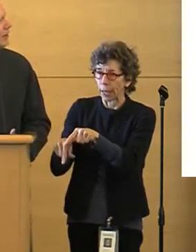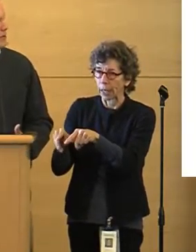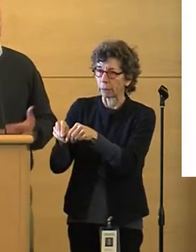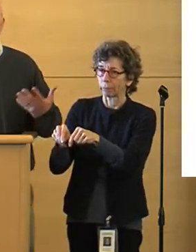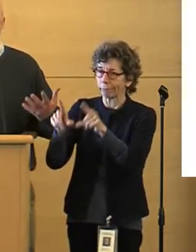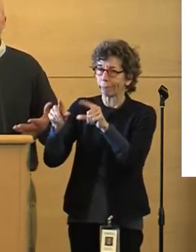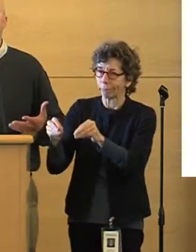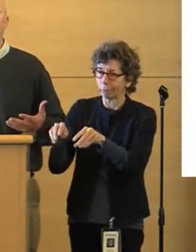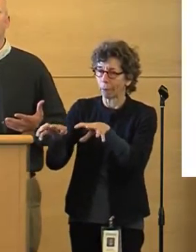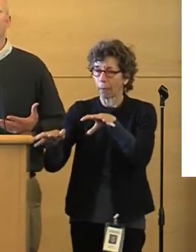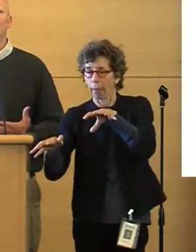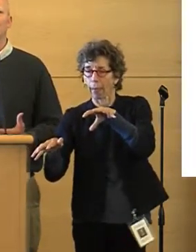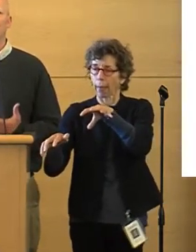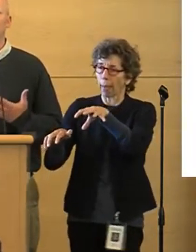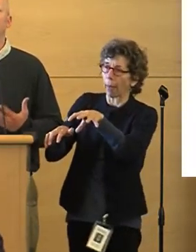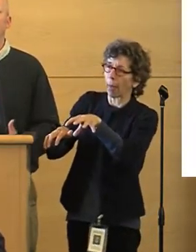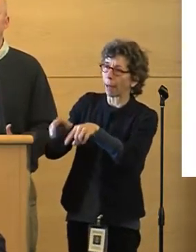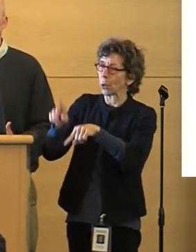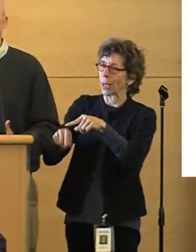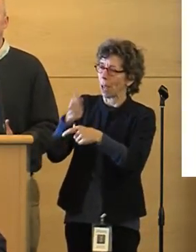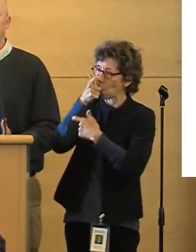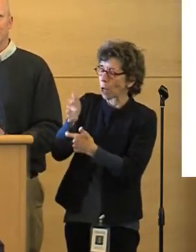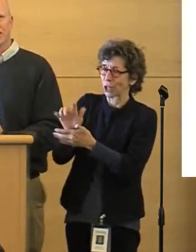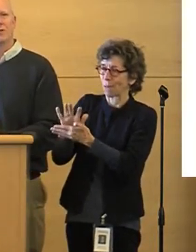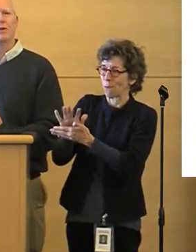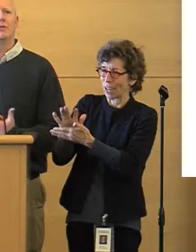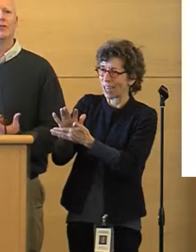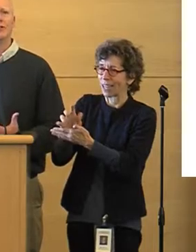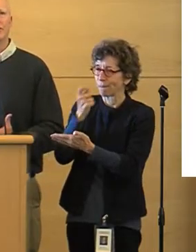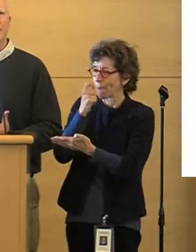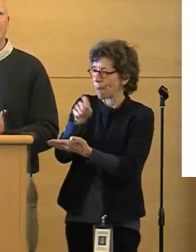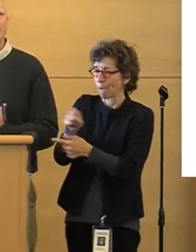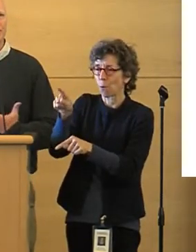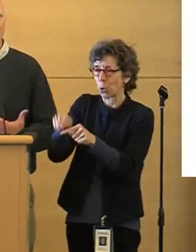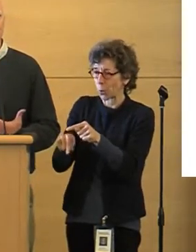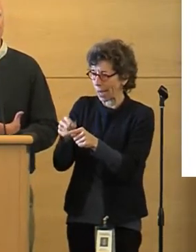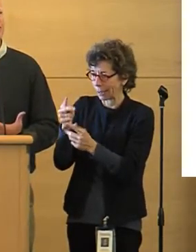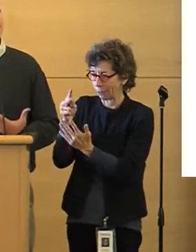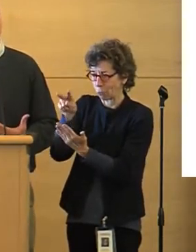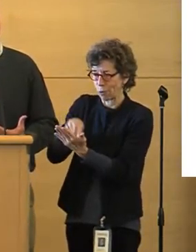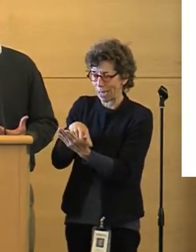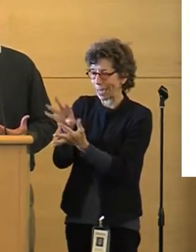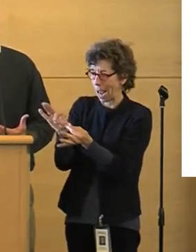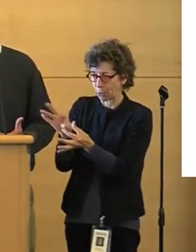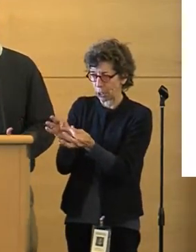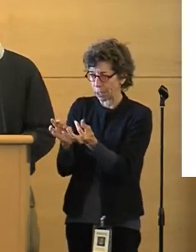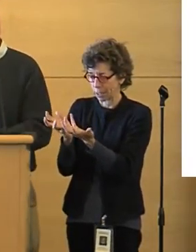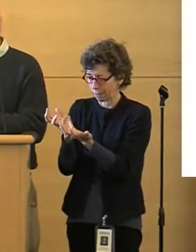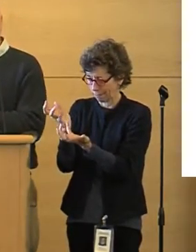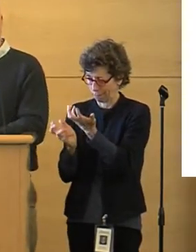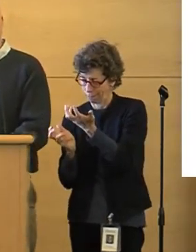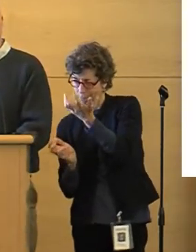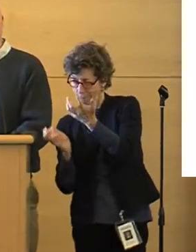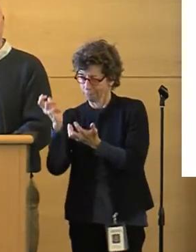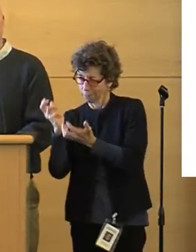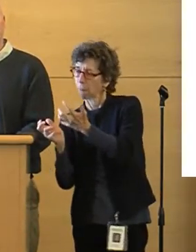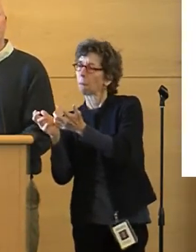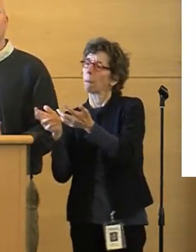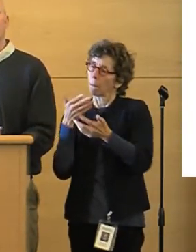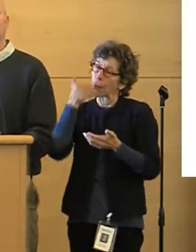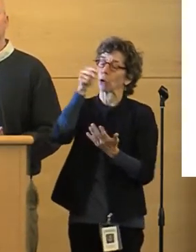sound. If you've got a transcript, so in some cases, captions aren't enough. If somebody's got really low